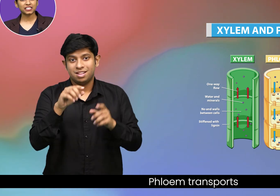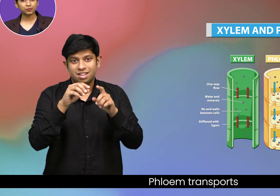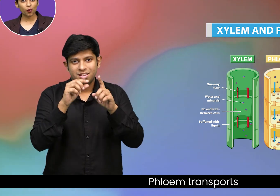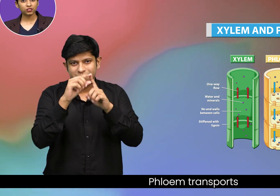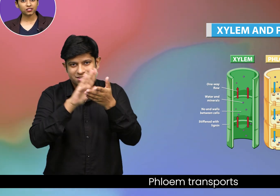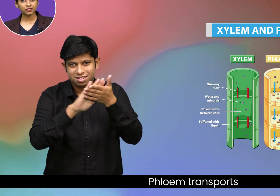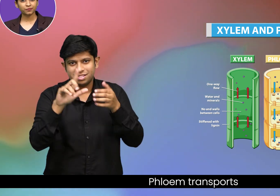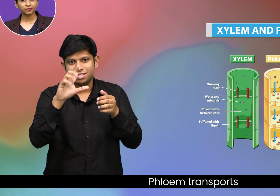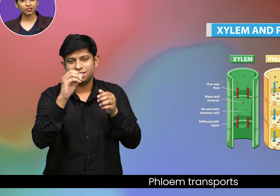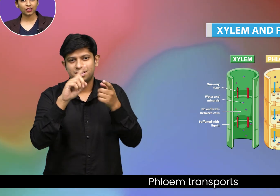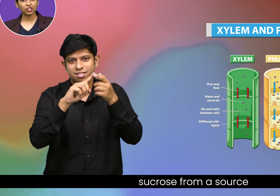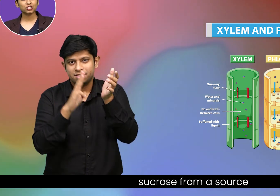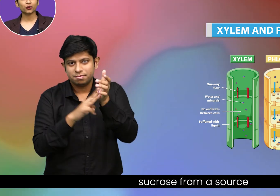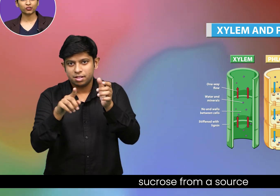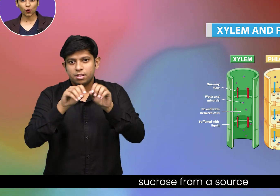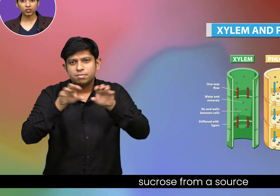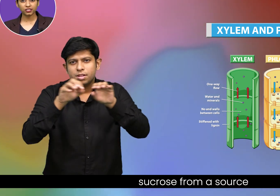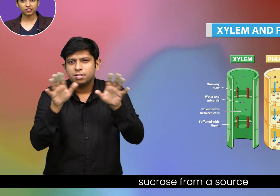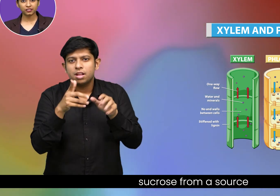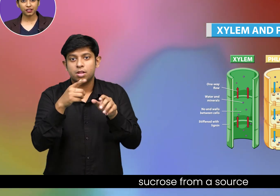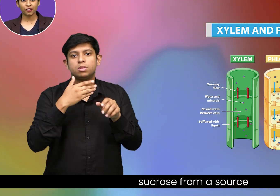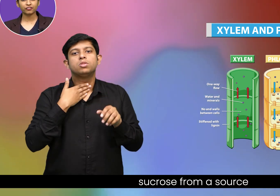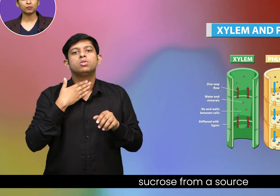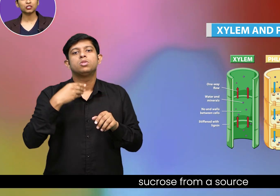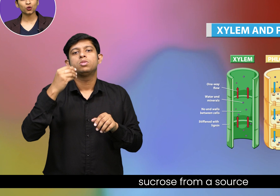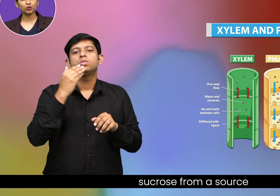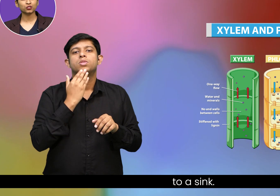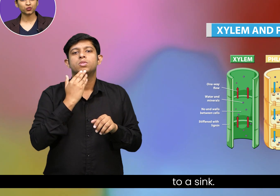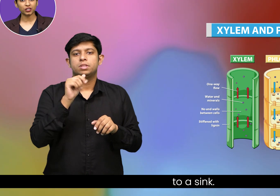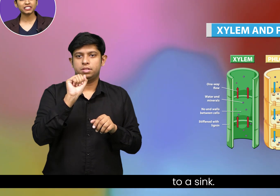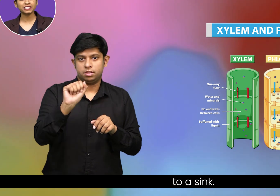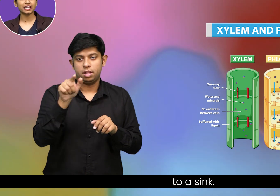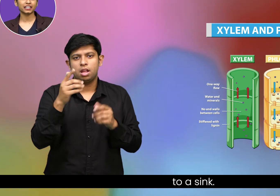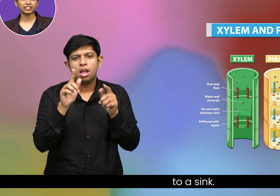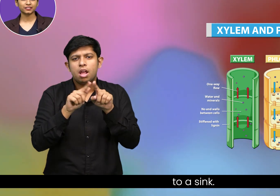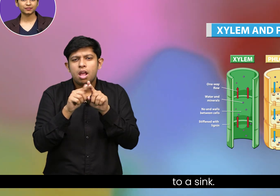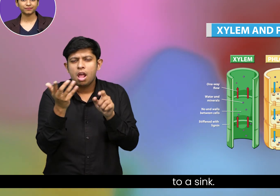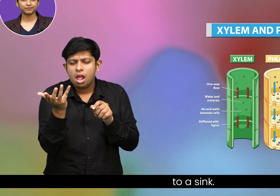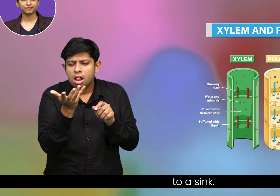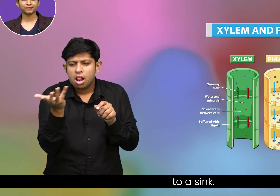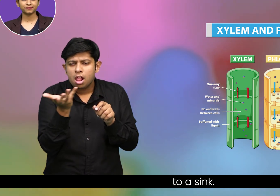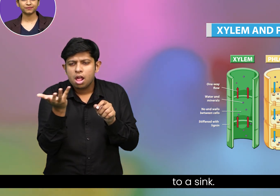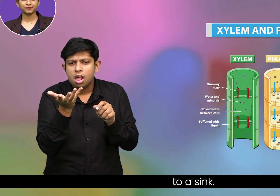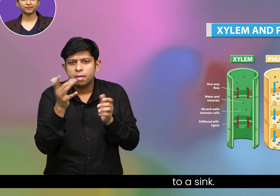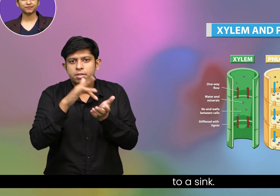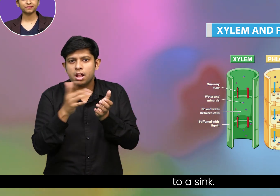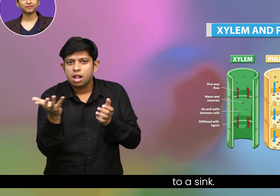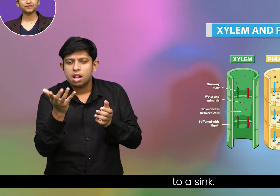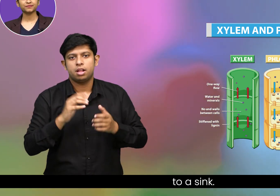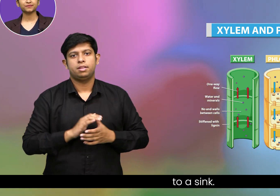Phloem transports sucrose from a source to a sink.